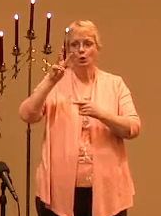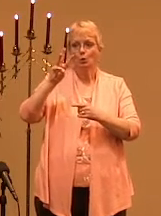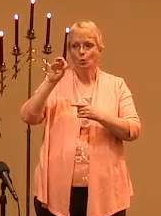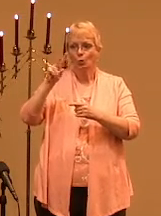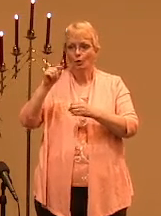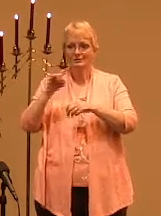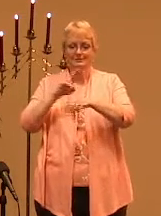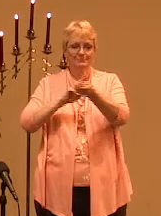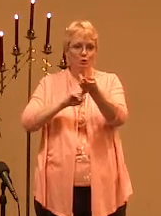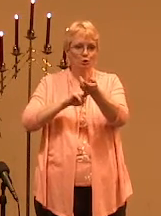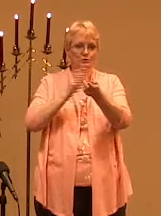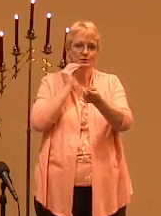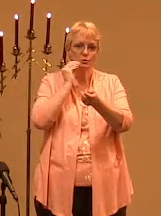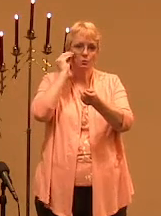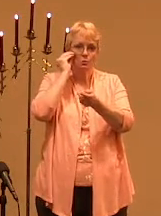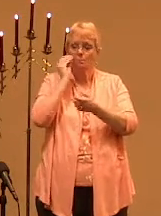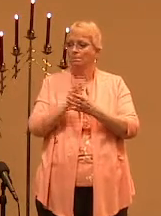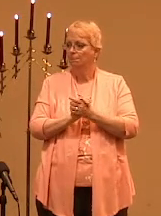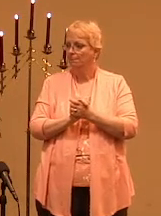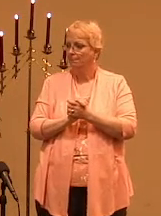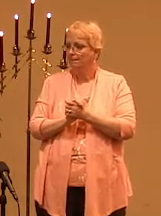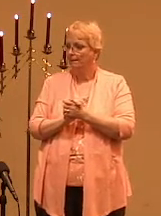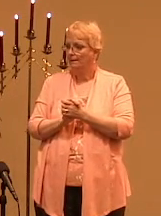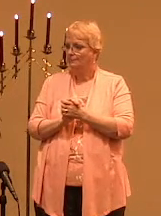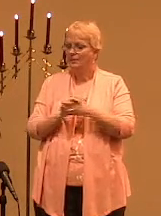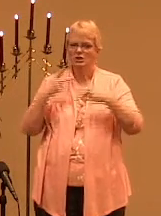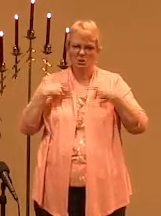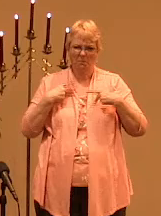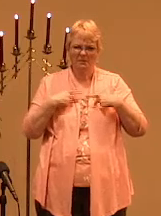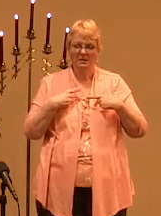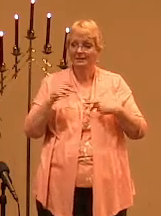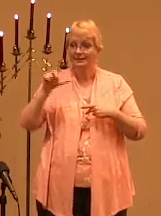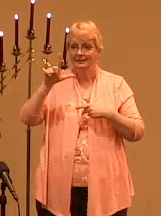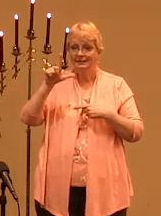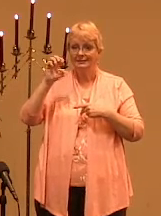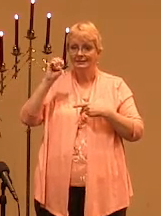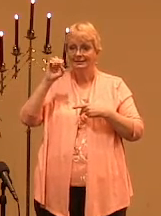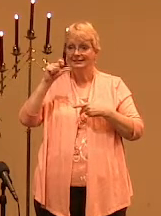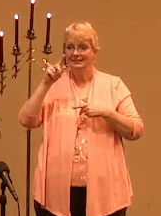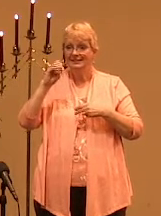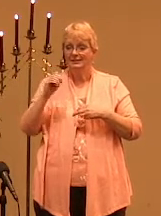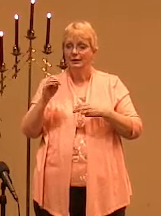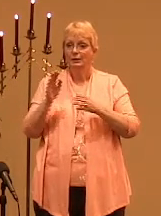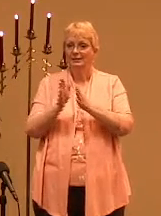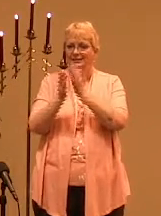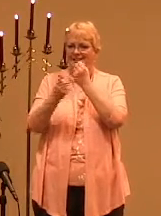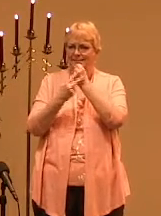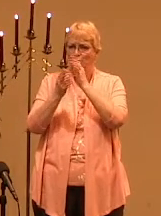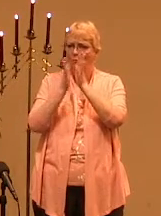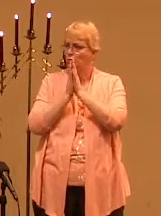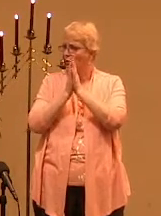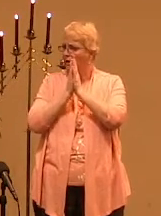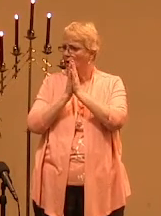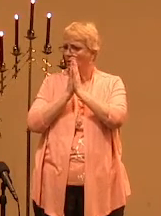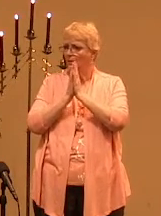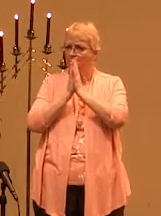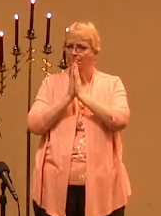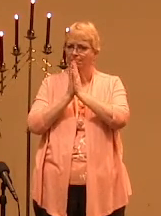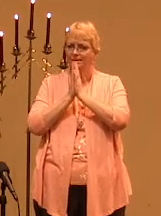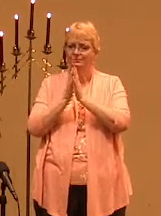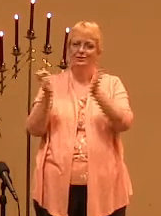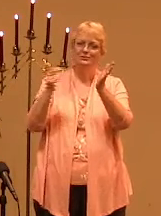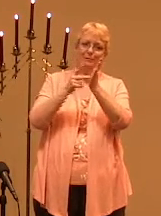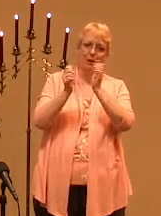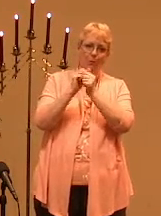a wound. And also, Leslie Bloom's here, and we'll continue to keep her in prayer. It's good to see her back